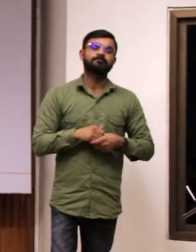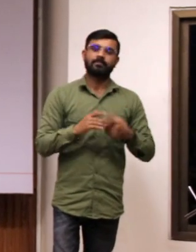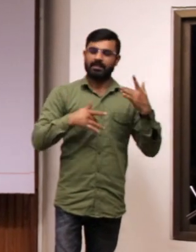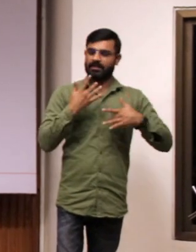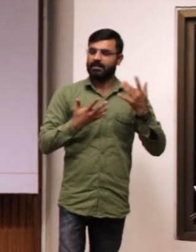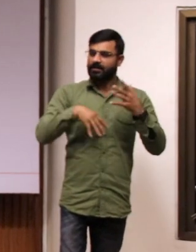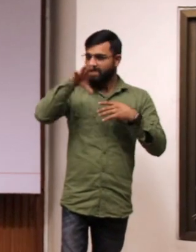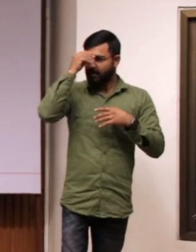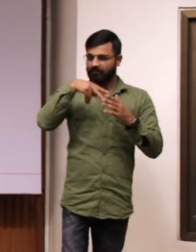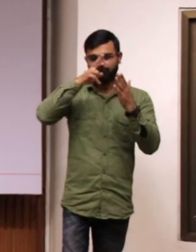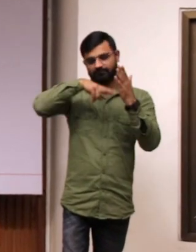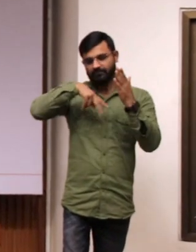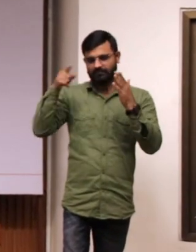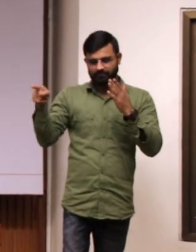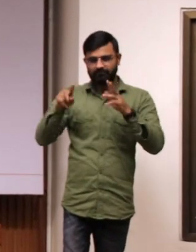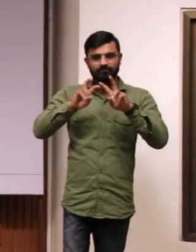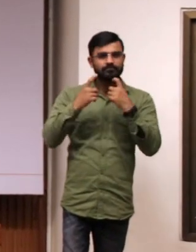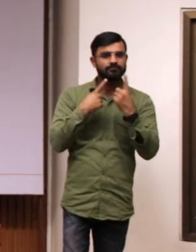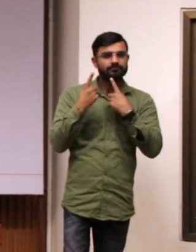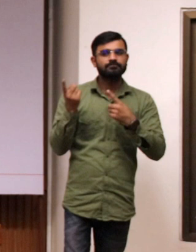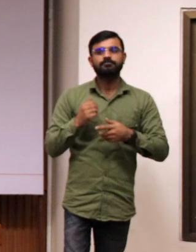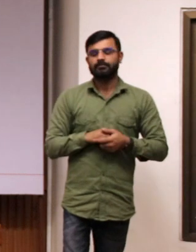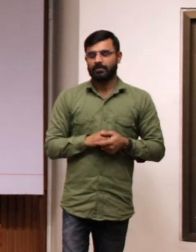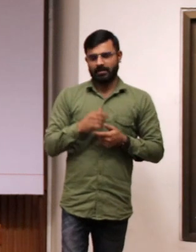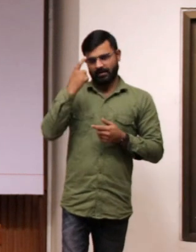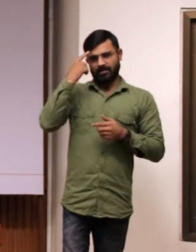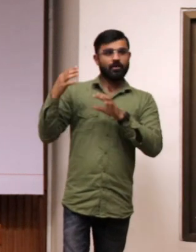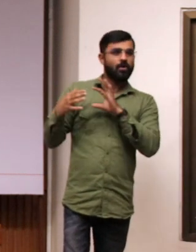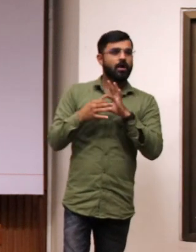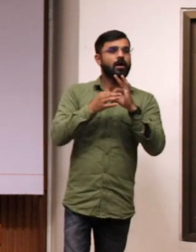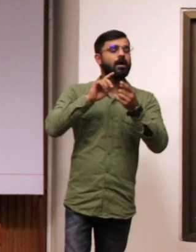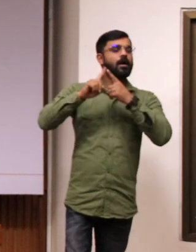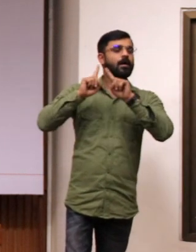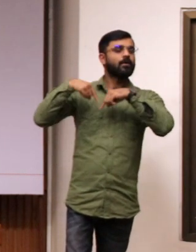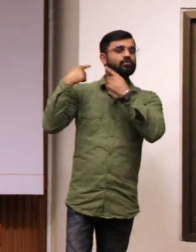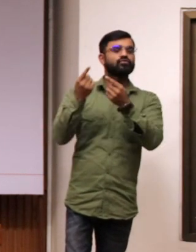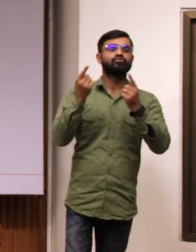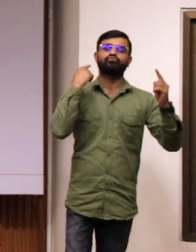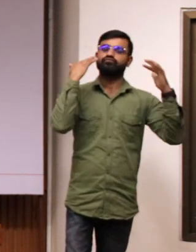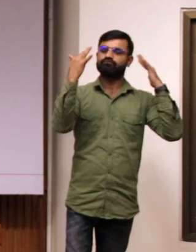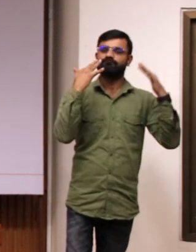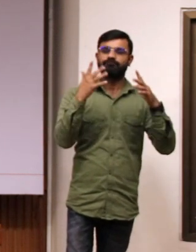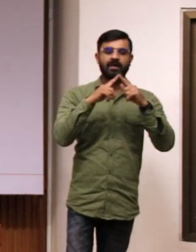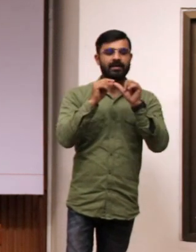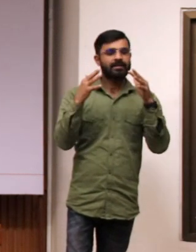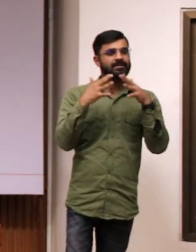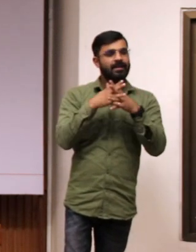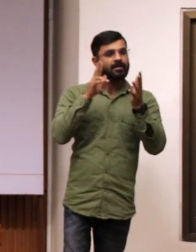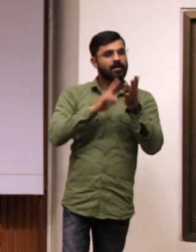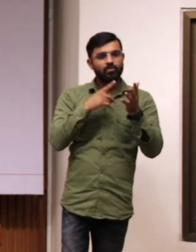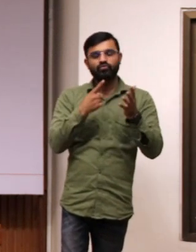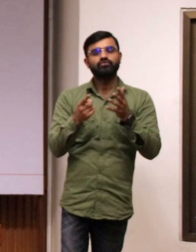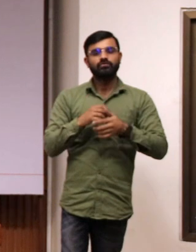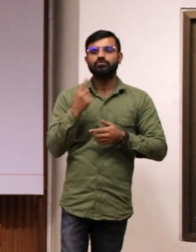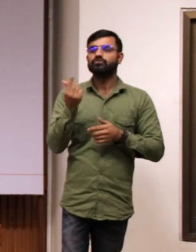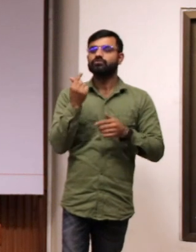I was reading out about this topic, so I came to know that historically forest was used for, like, the term forest, use of term